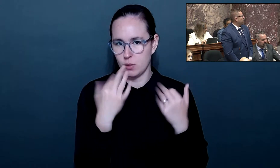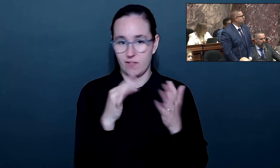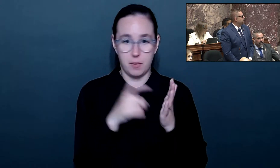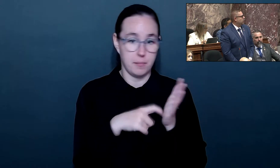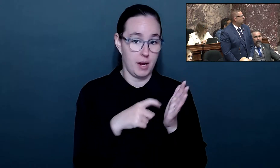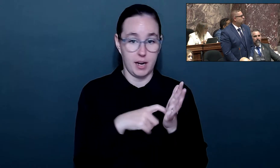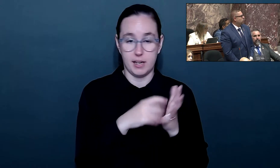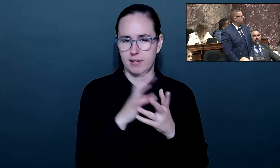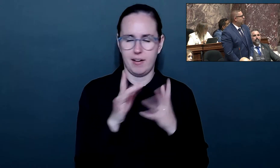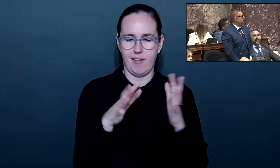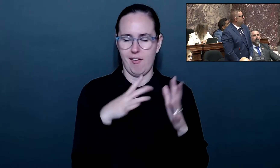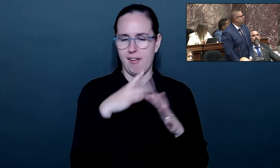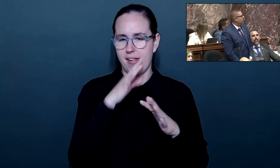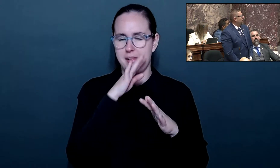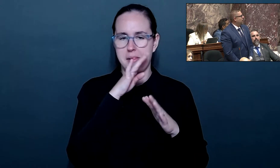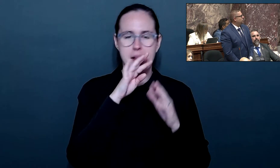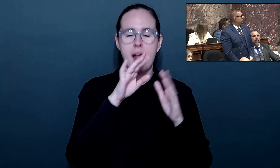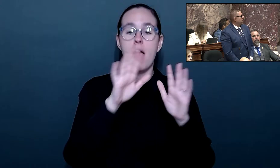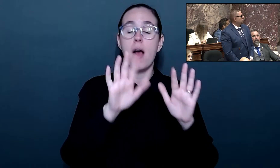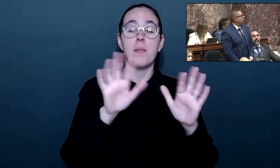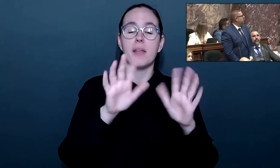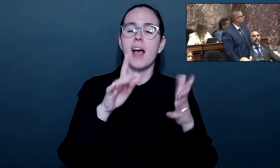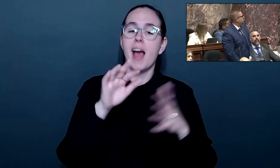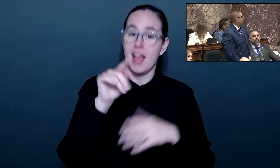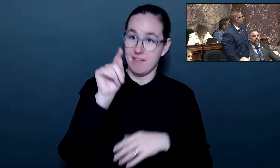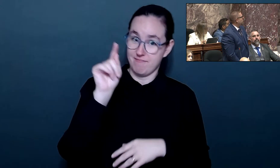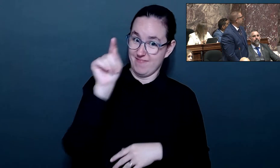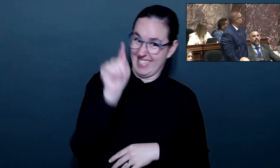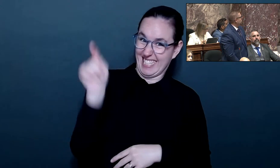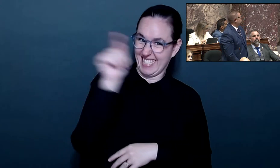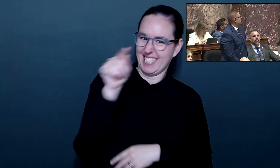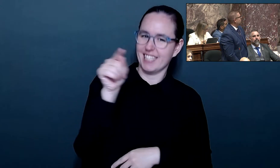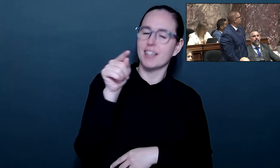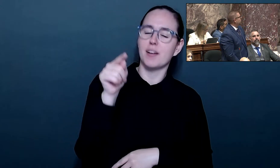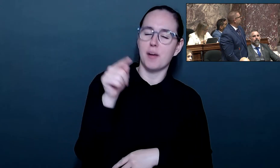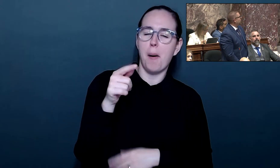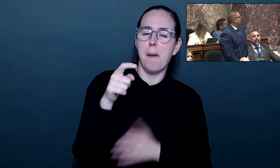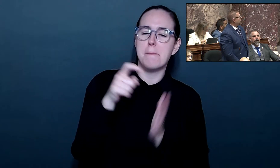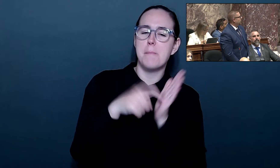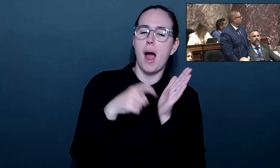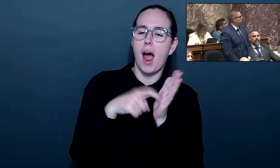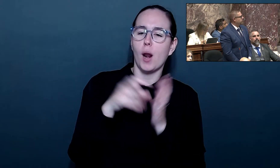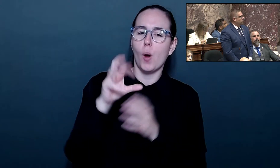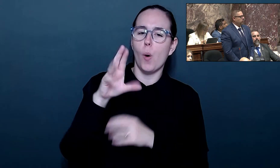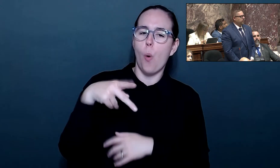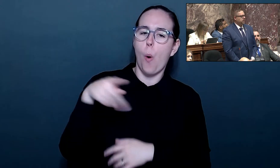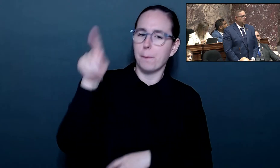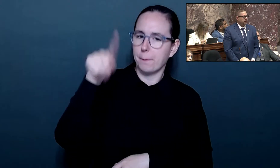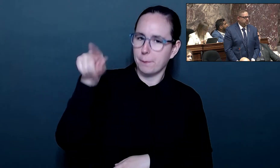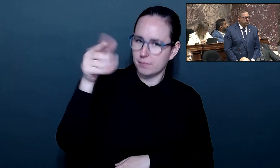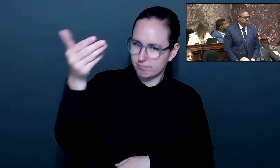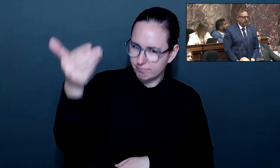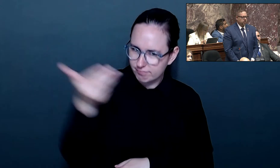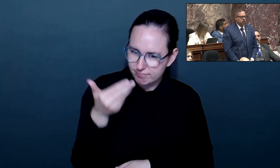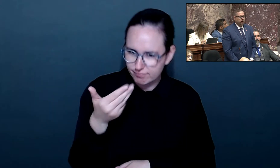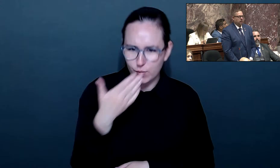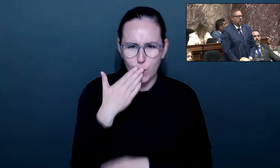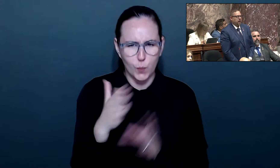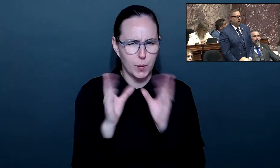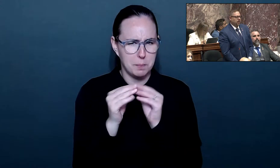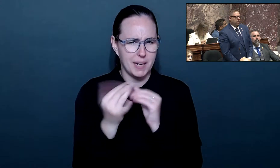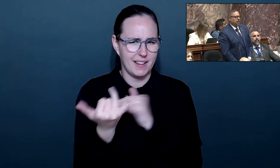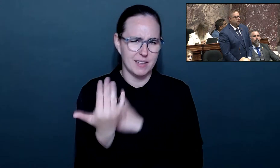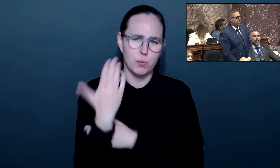I guess Barrick Gold Corp now. Had a great meeting this morning. Thank you guys so much for coming. And we look forward on this side to making sure